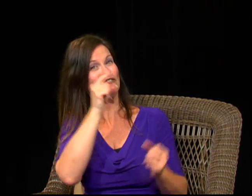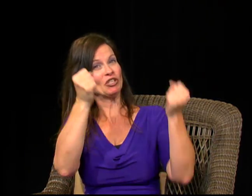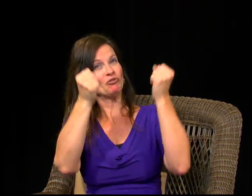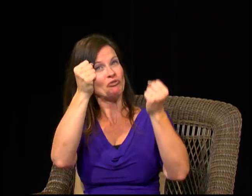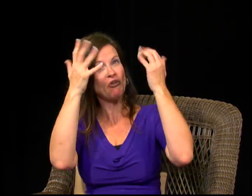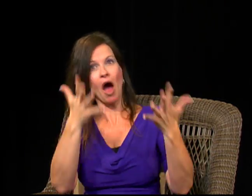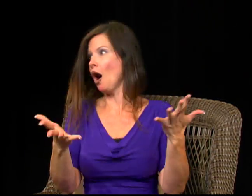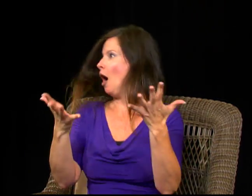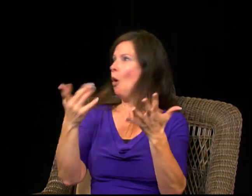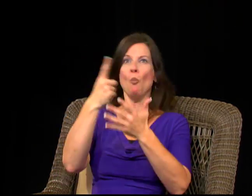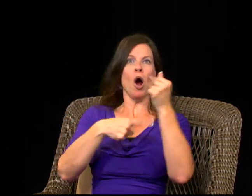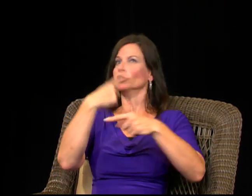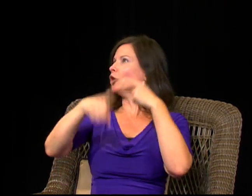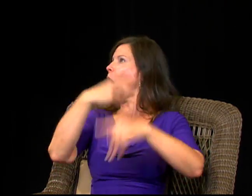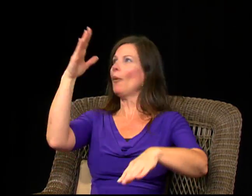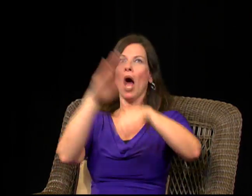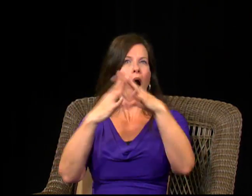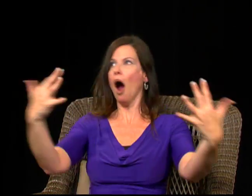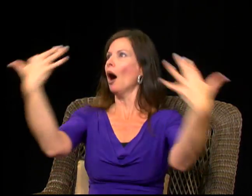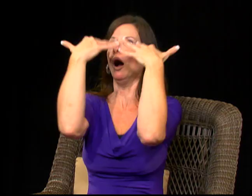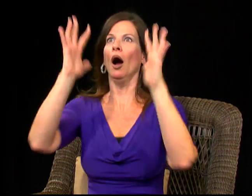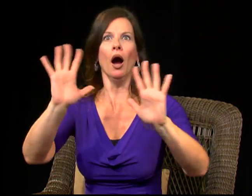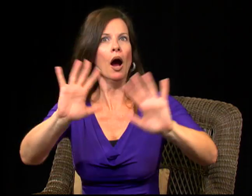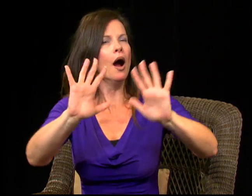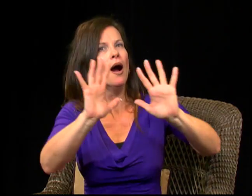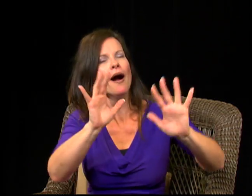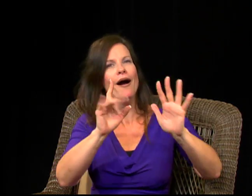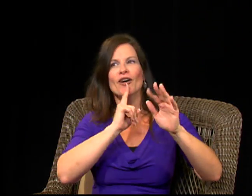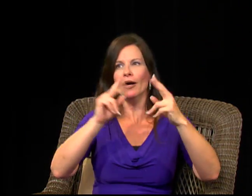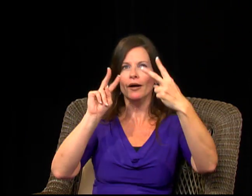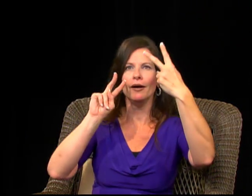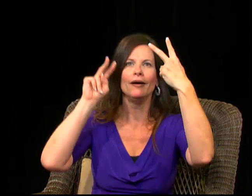abduction, but it was actually not at all an abduction. It was just a